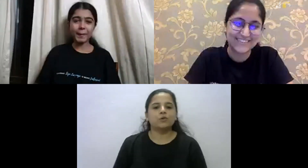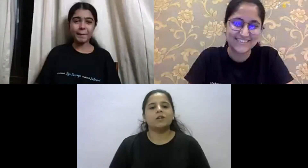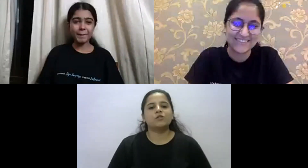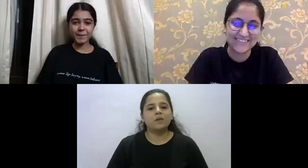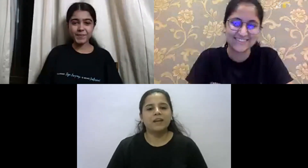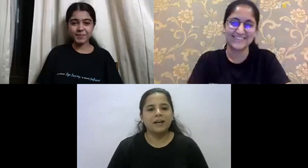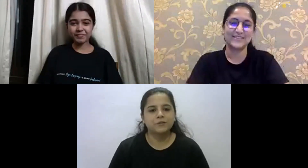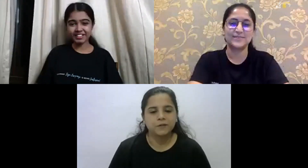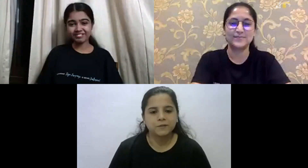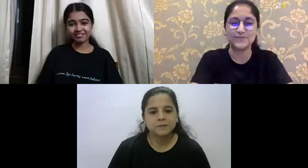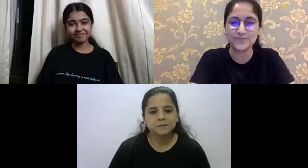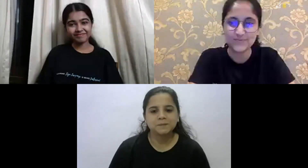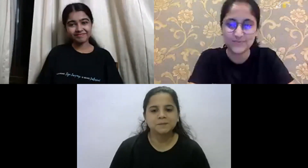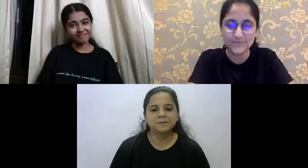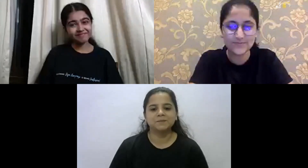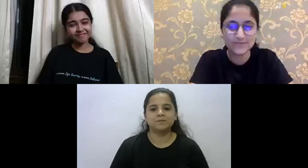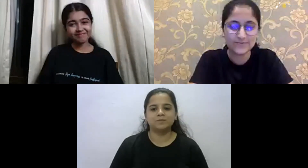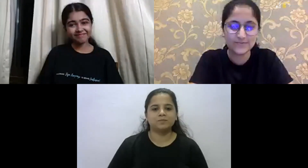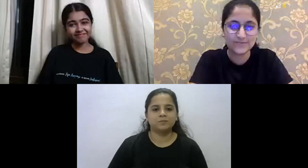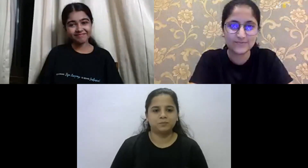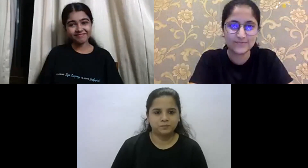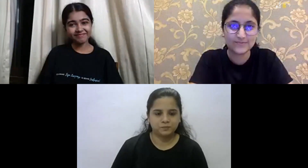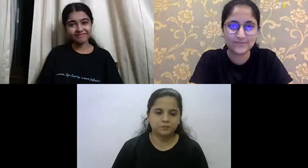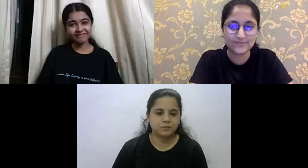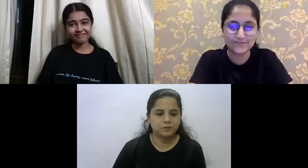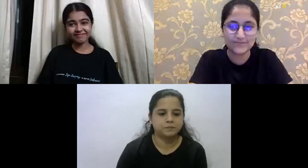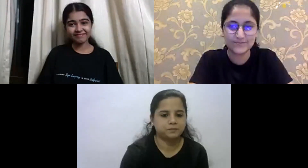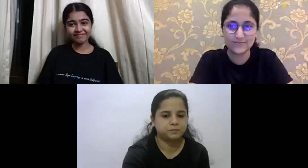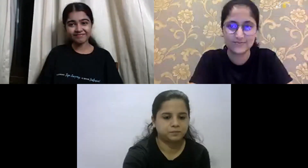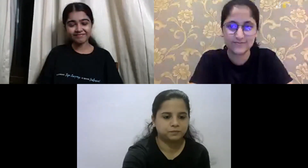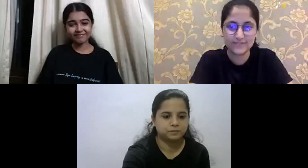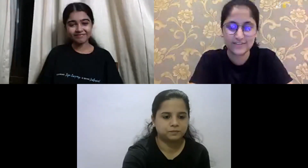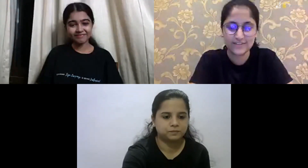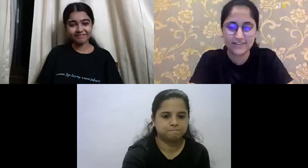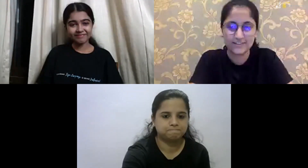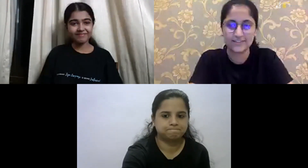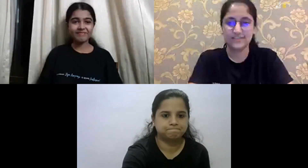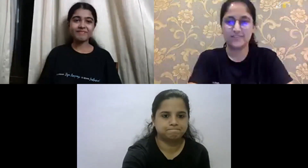Thank you so much. Putting hands for you. That was great.